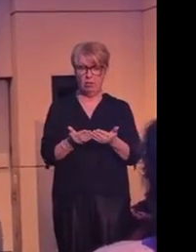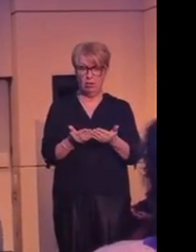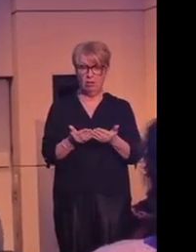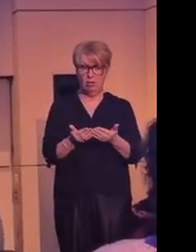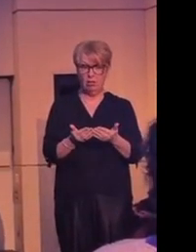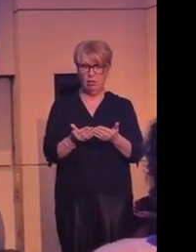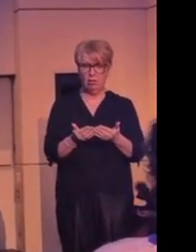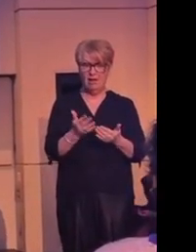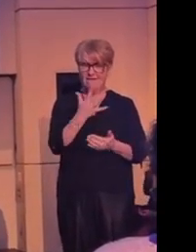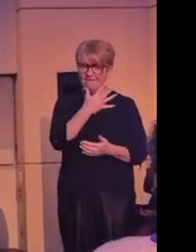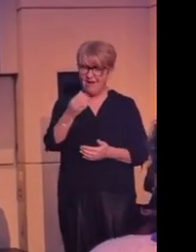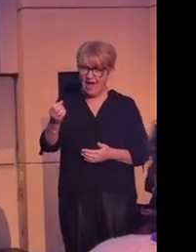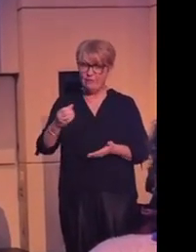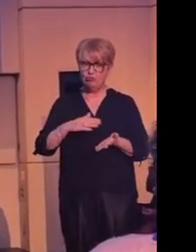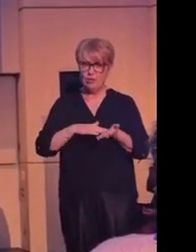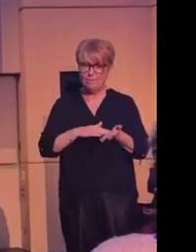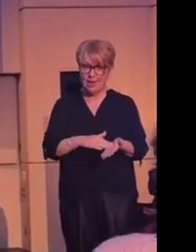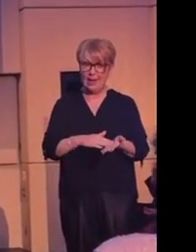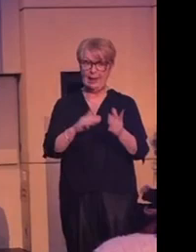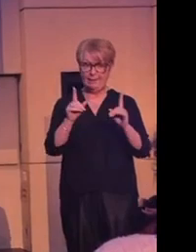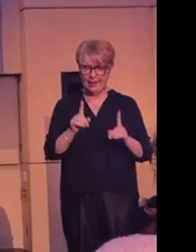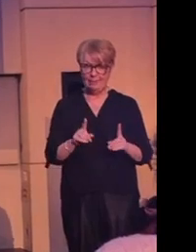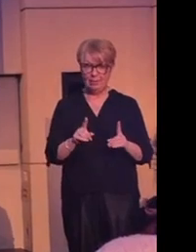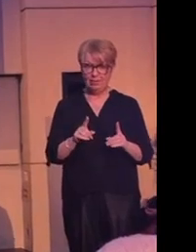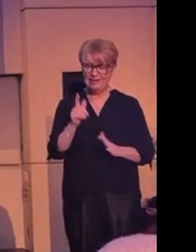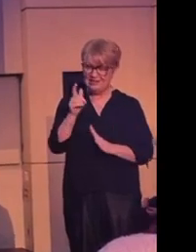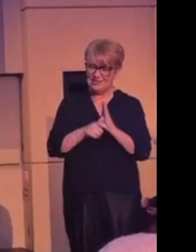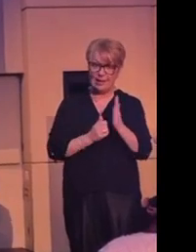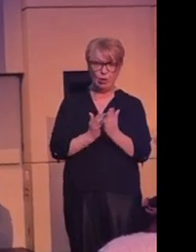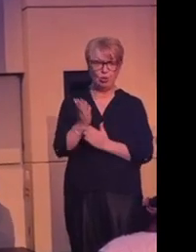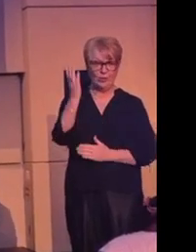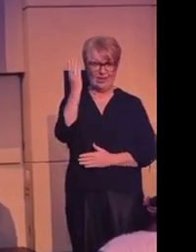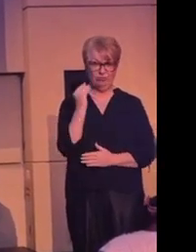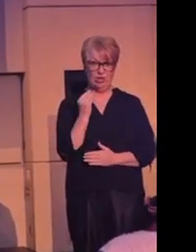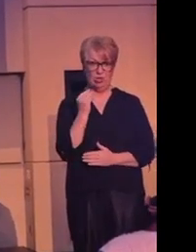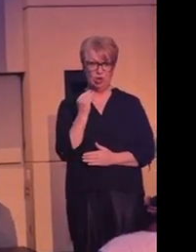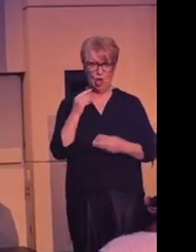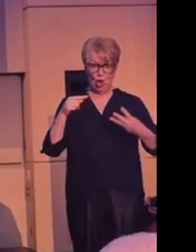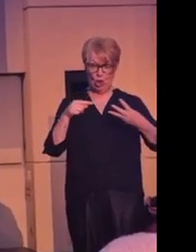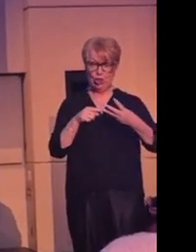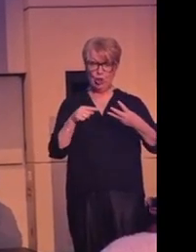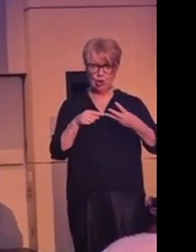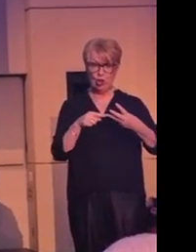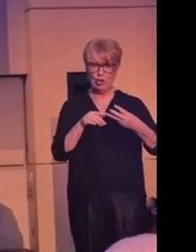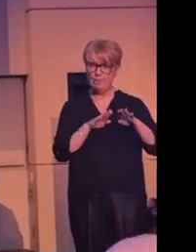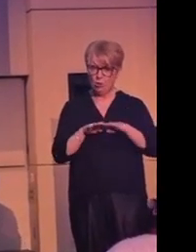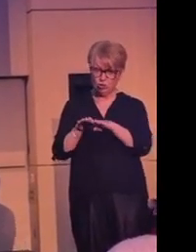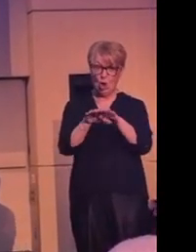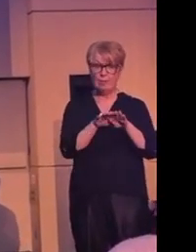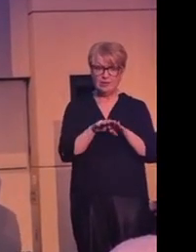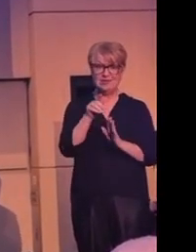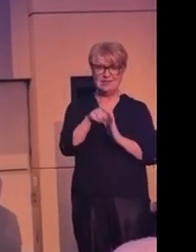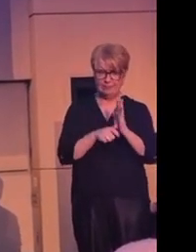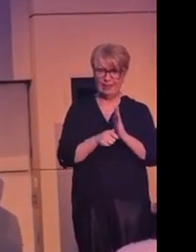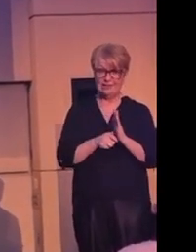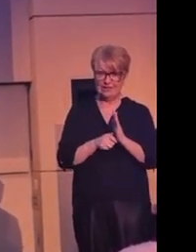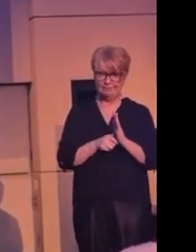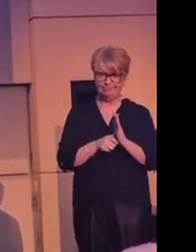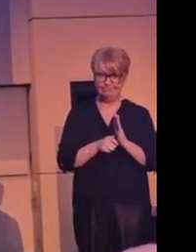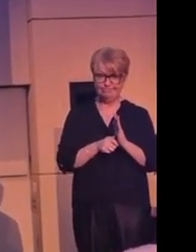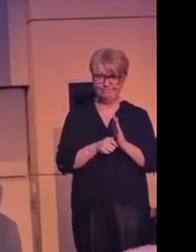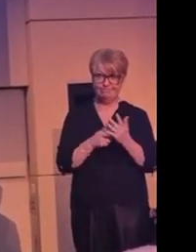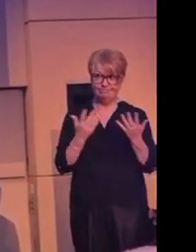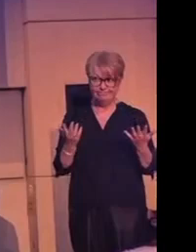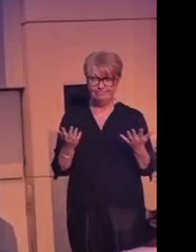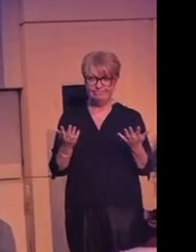500 million people with a disabling hearing loss. Third most common of years lived with a disability, and